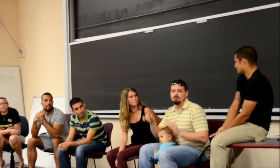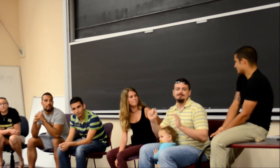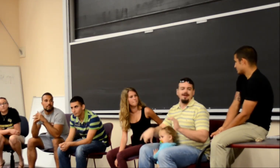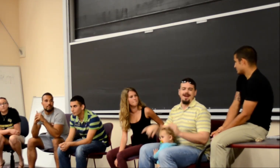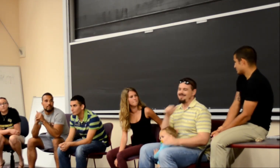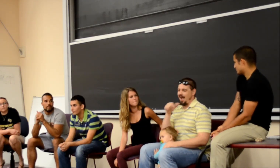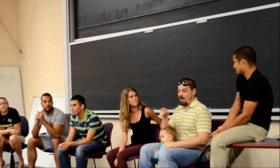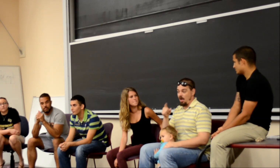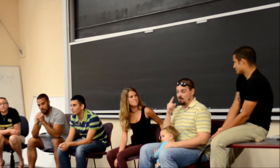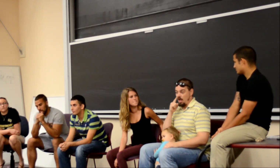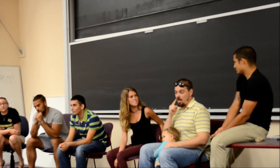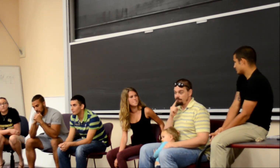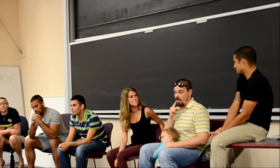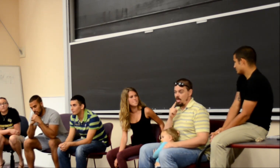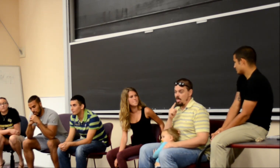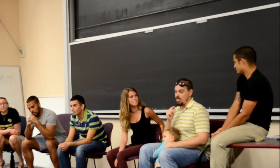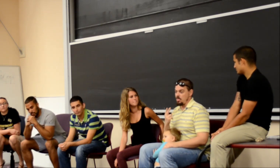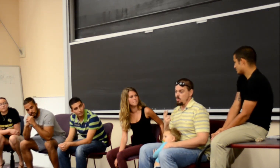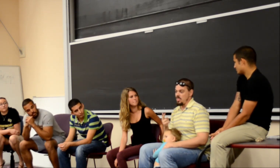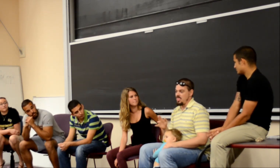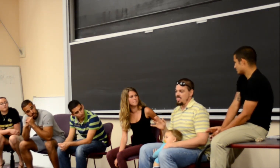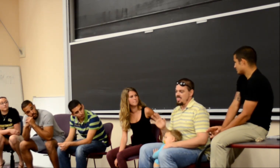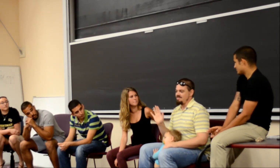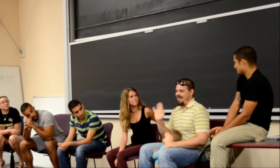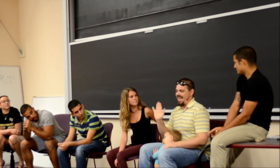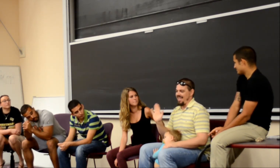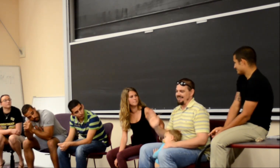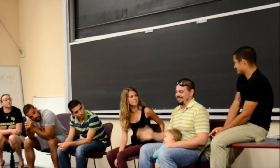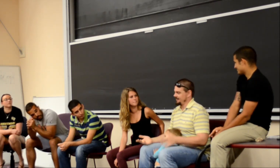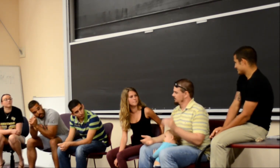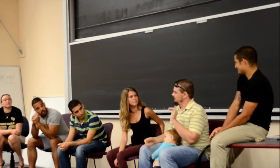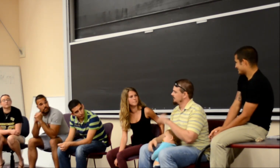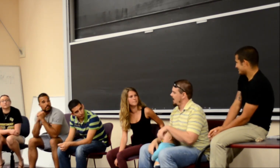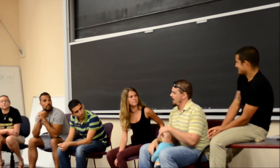at treating them as individuals and their individual merits.